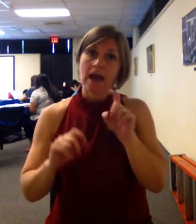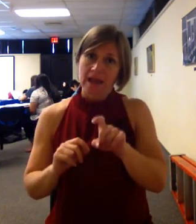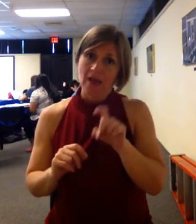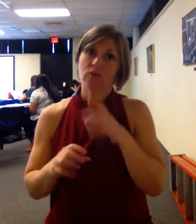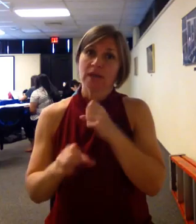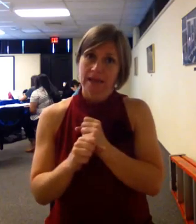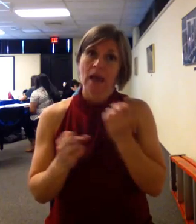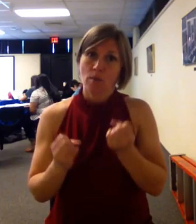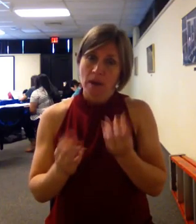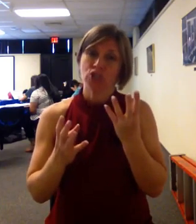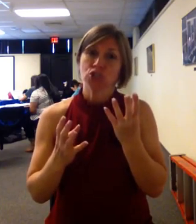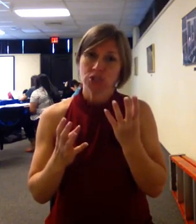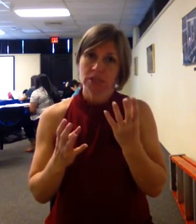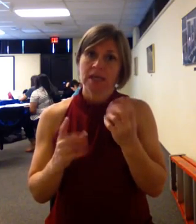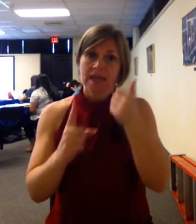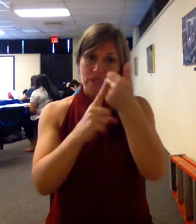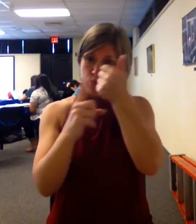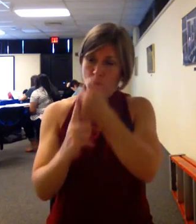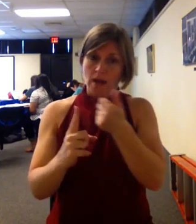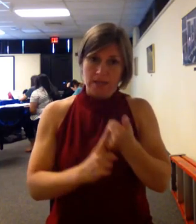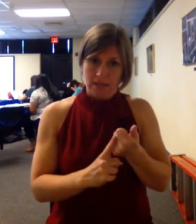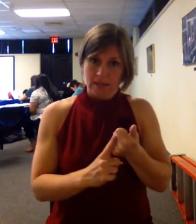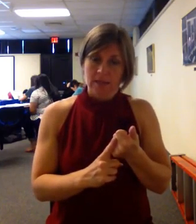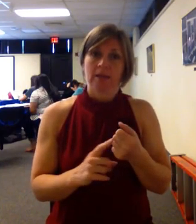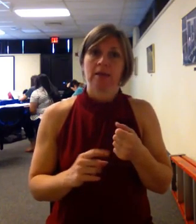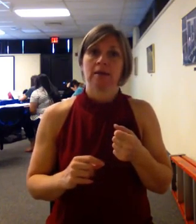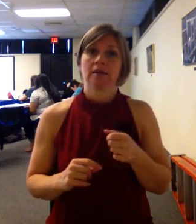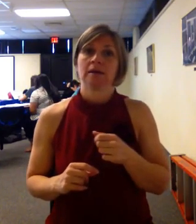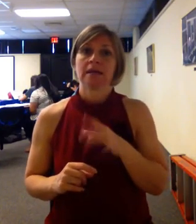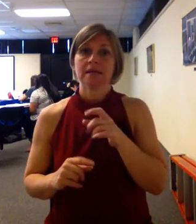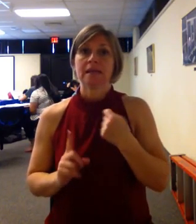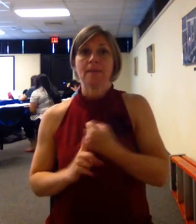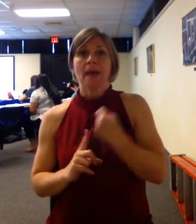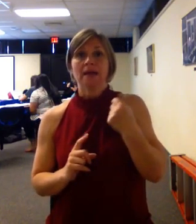much each stock is impacting that return based on the weight.